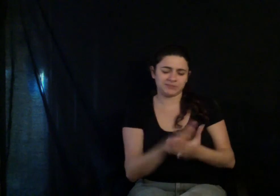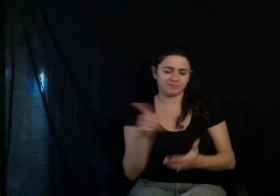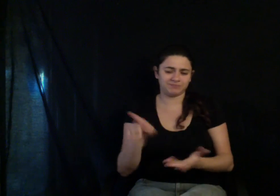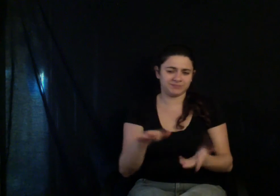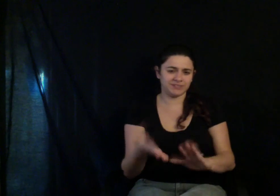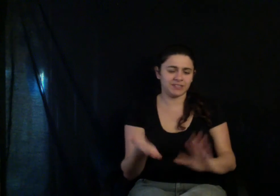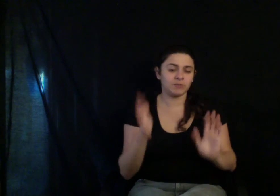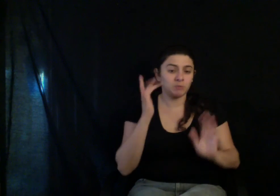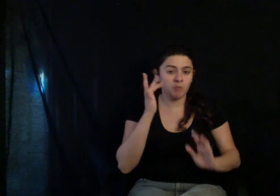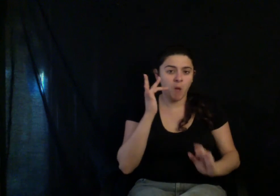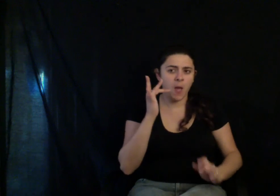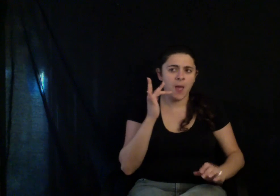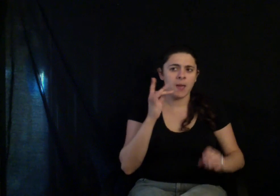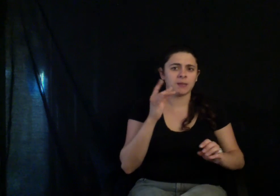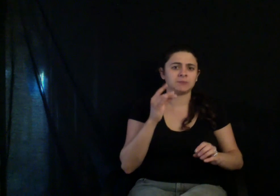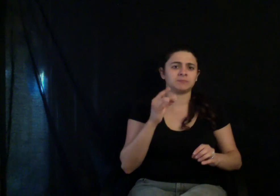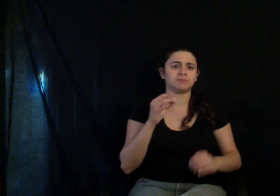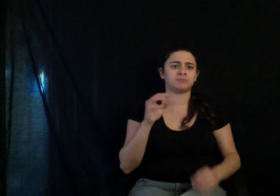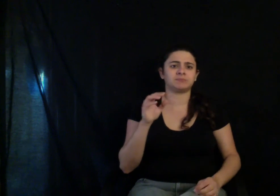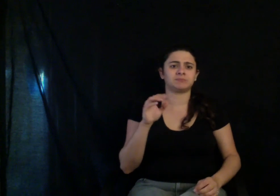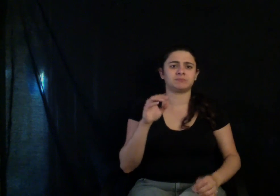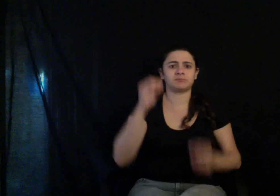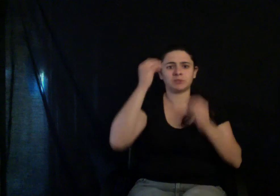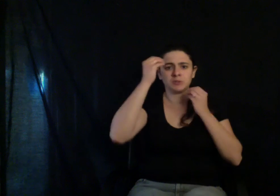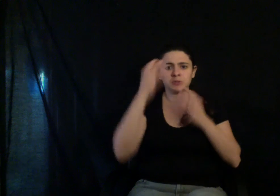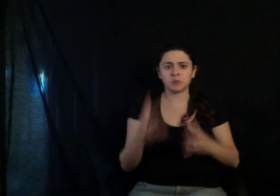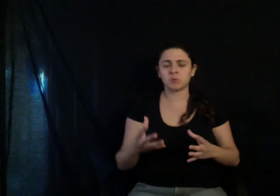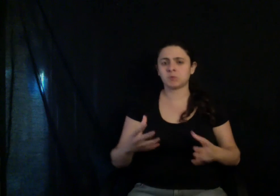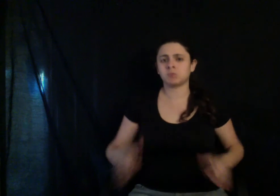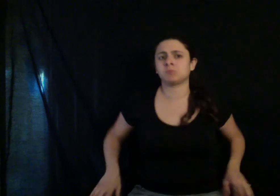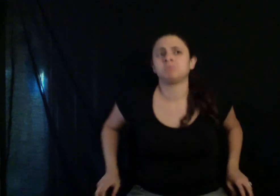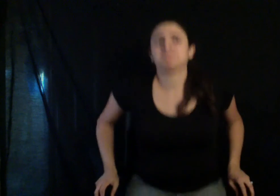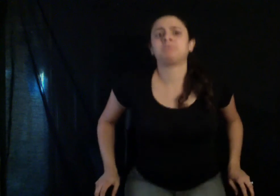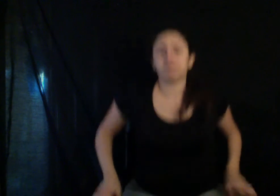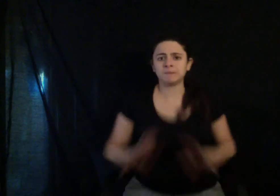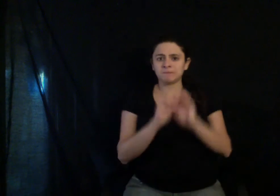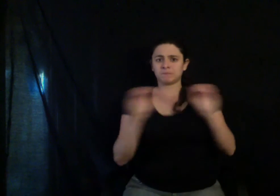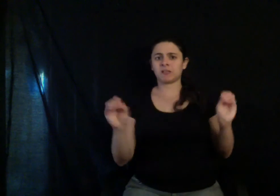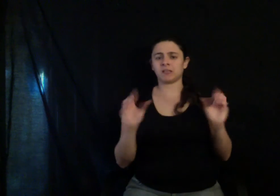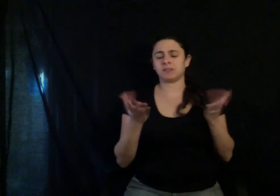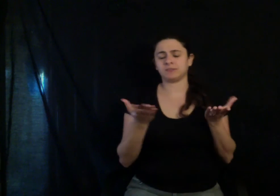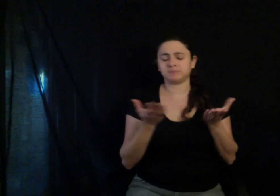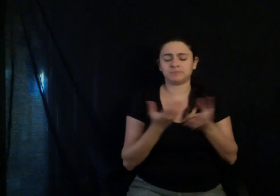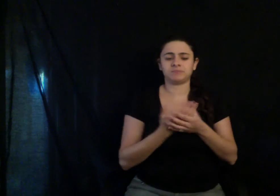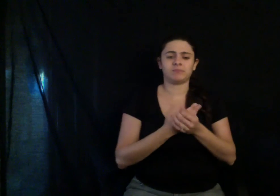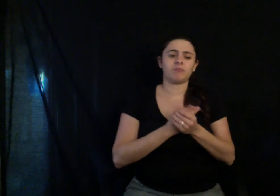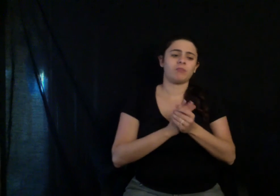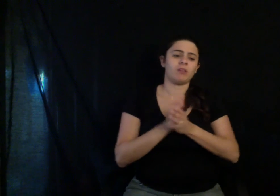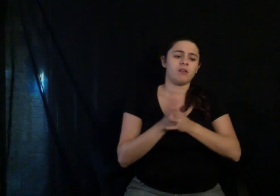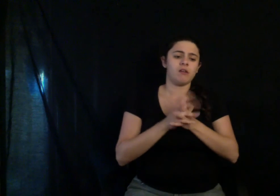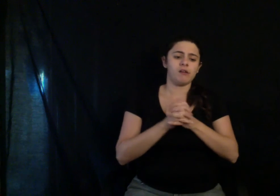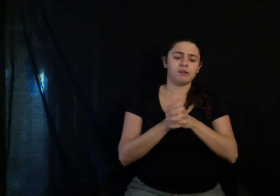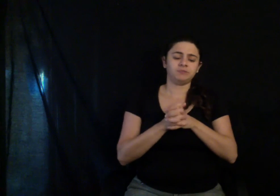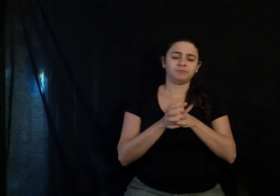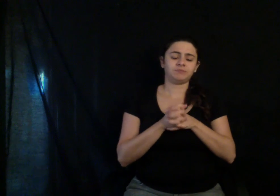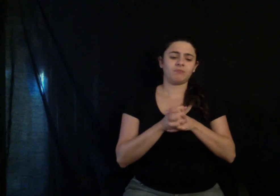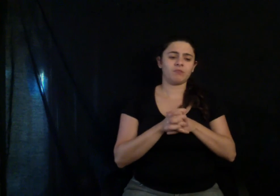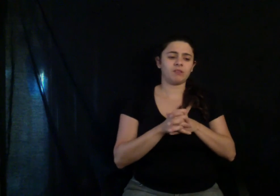it. The news story was man dies in fire. It didn't say his name, or we didn't release it. So at first, I mean, we did